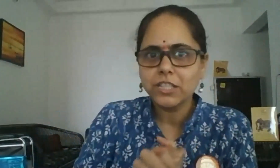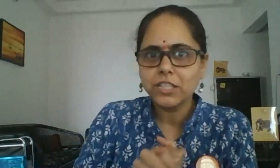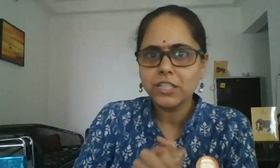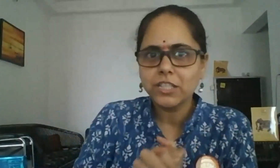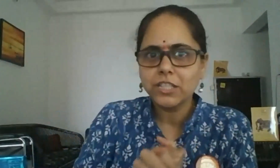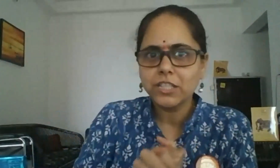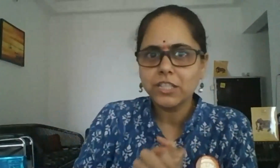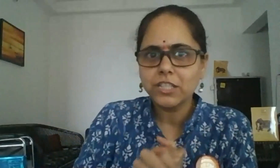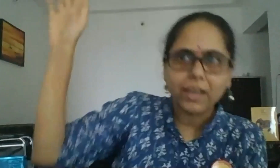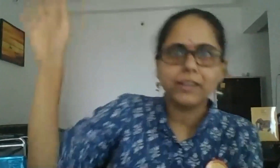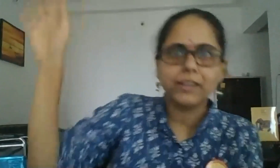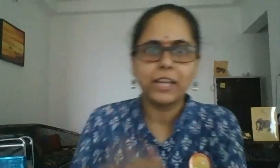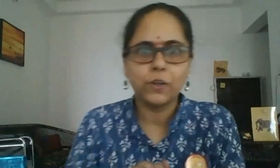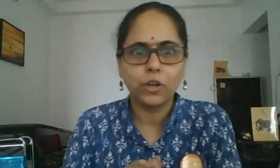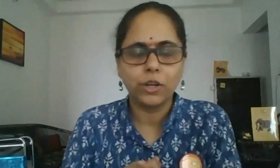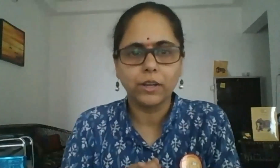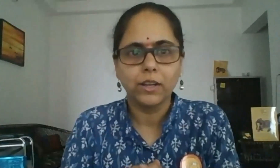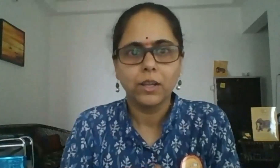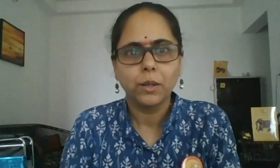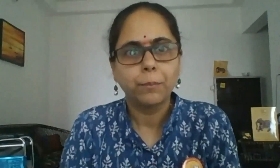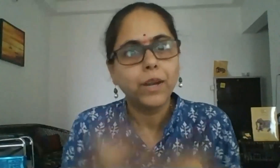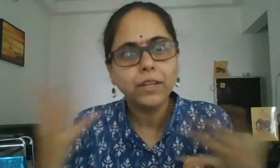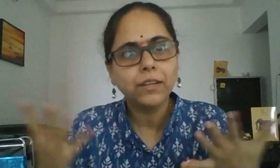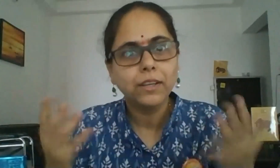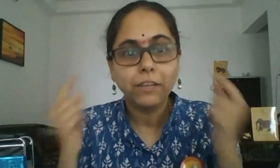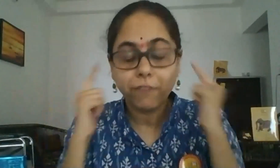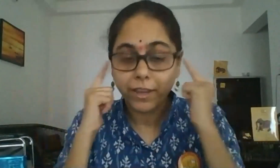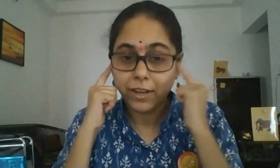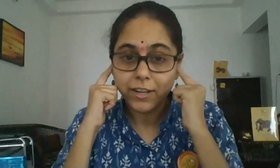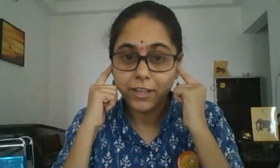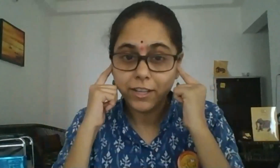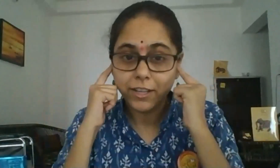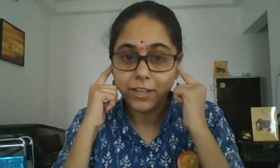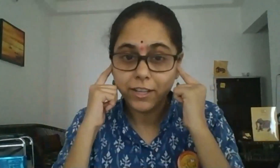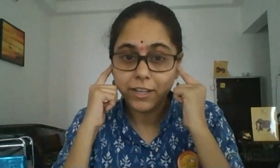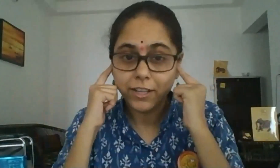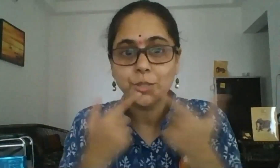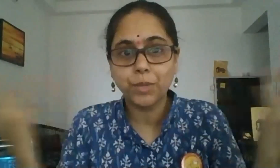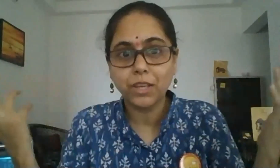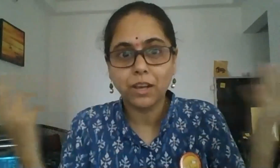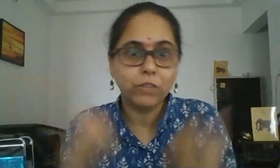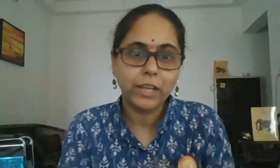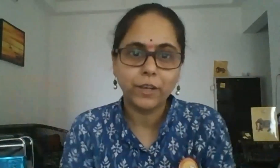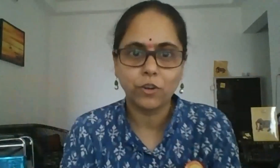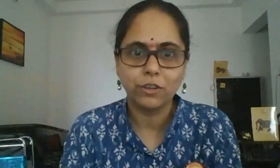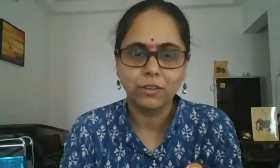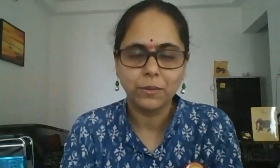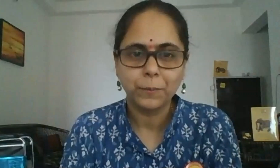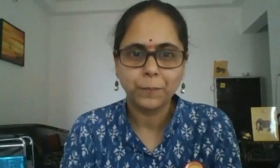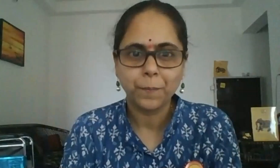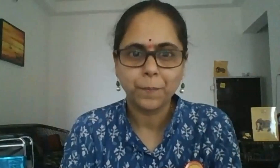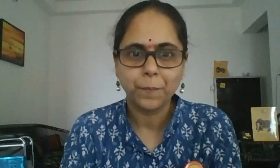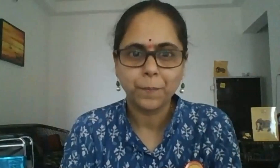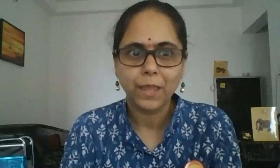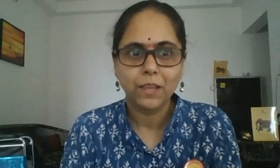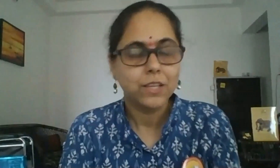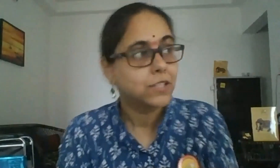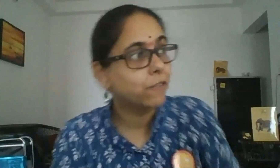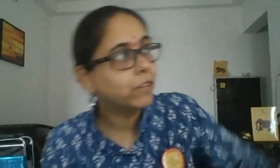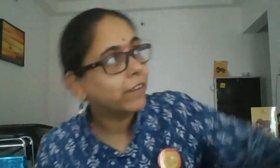say, hey, and then I'll call her. But if I can't hear, can't speak, how will I call? Someone might be